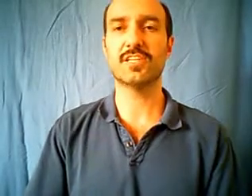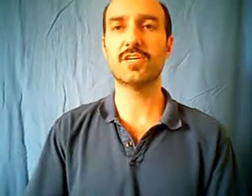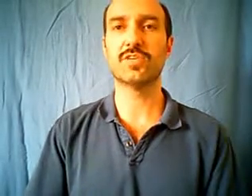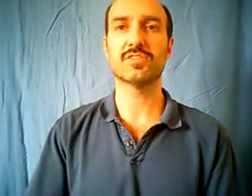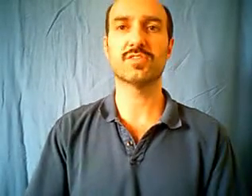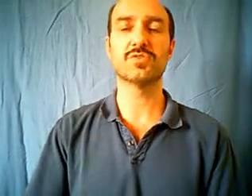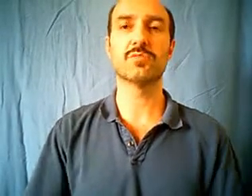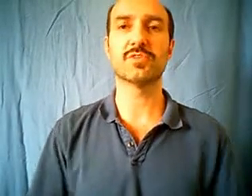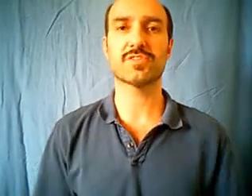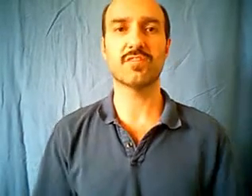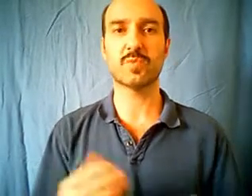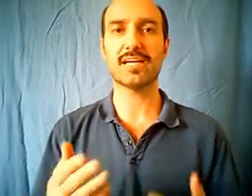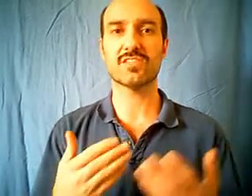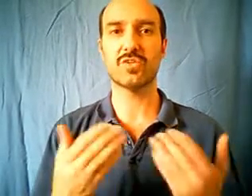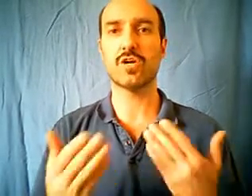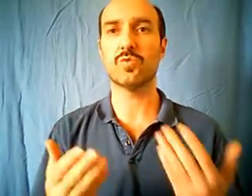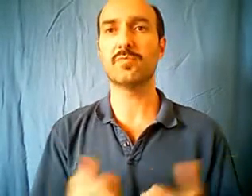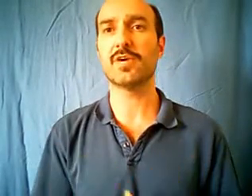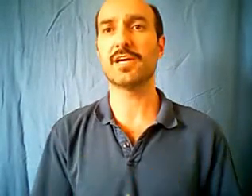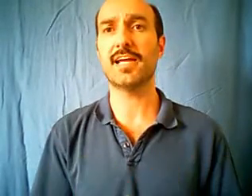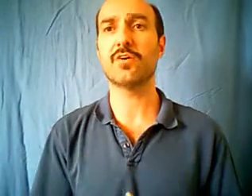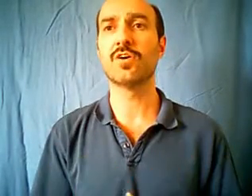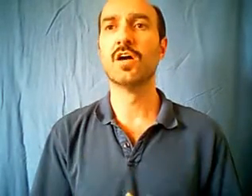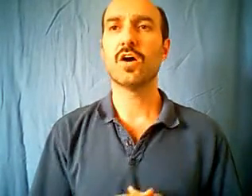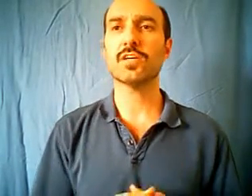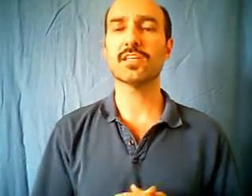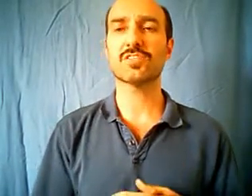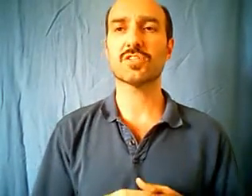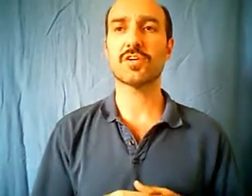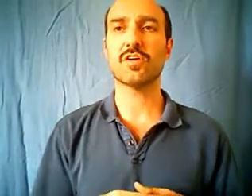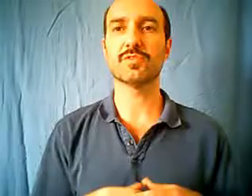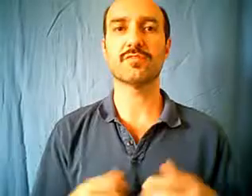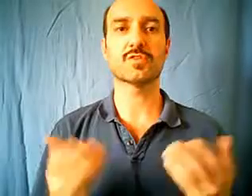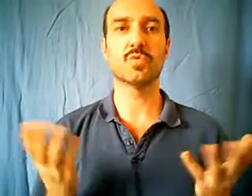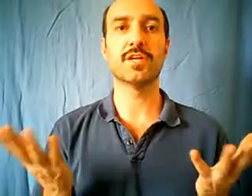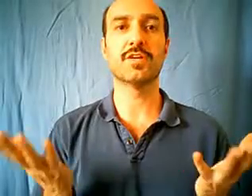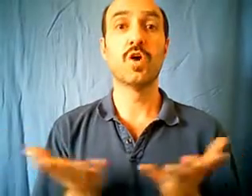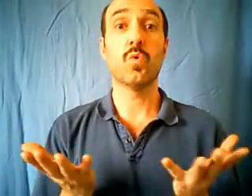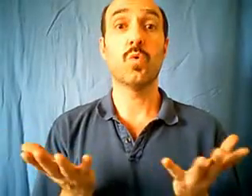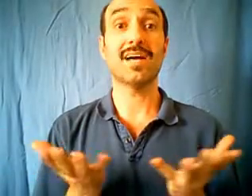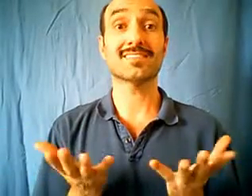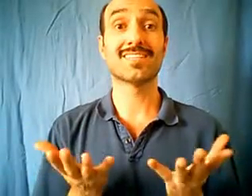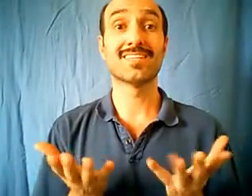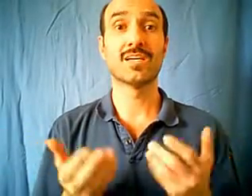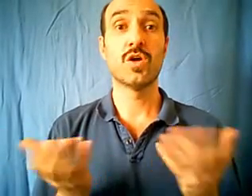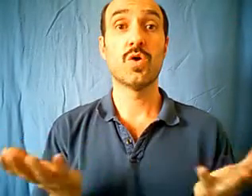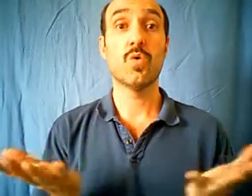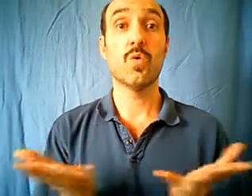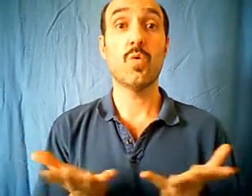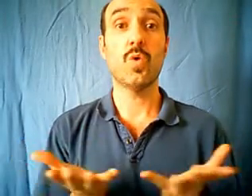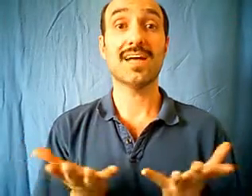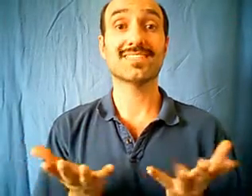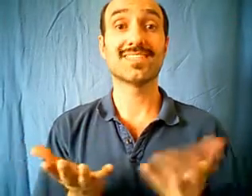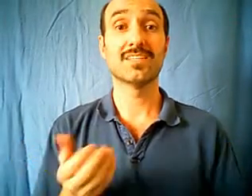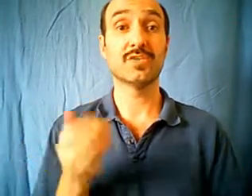video and then to do them yourself, practice along with me right now. Okay, let's start off with the first one. What? What? You could